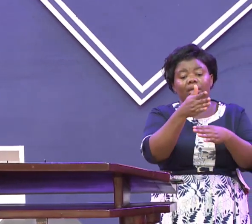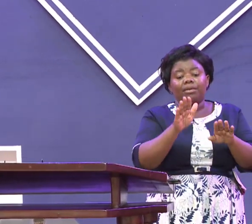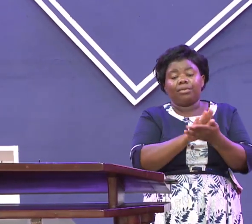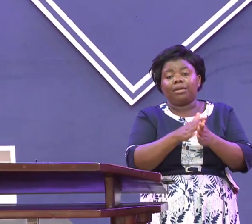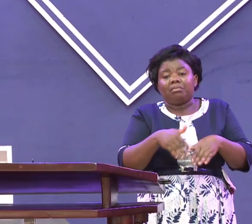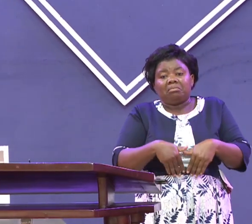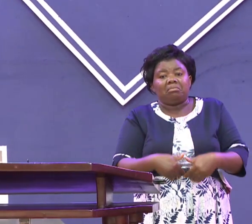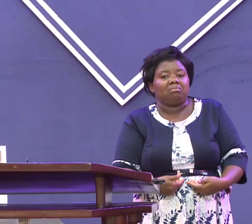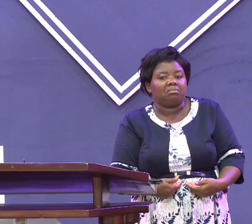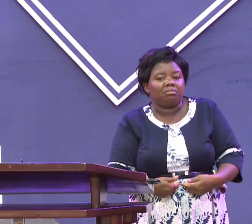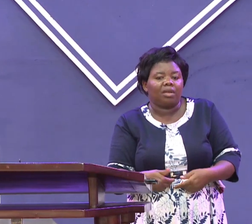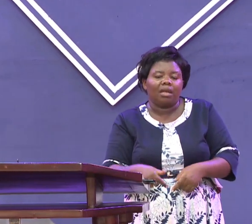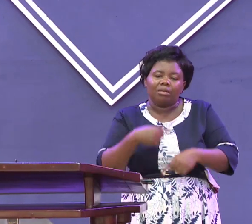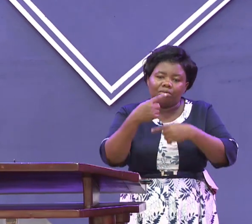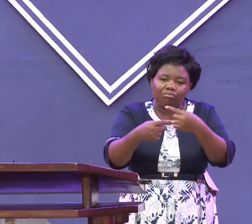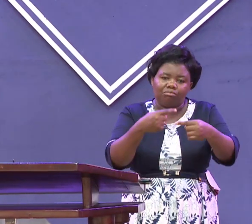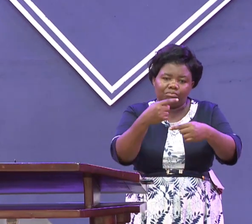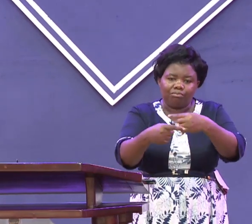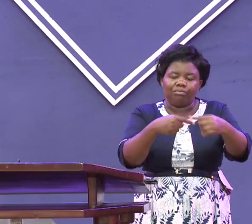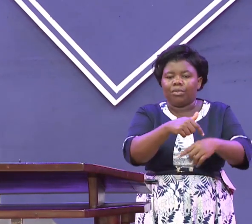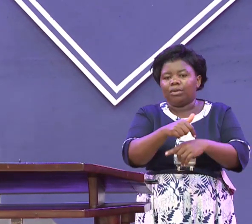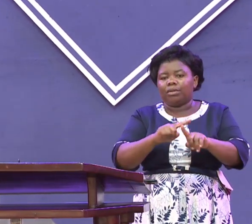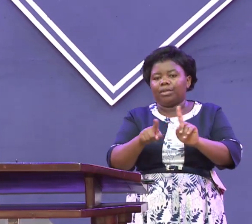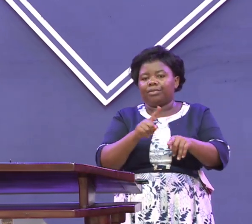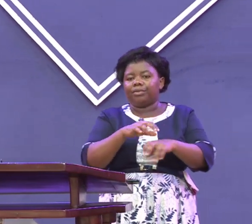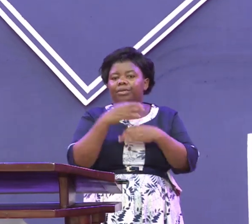You get tired. He keeps you